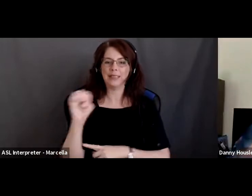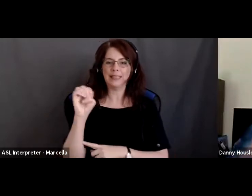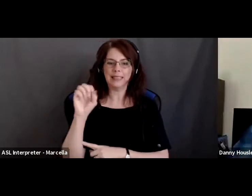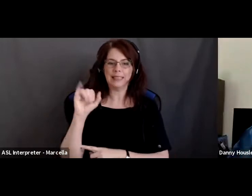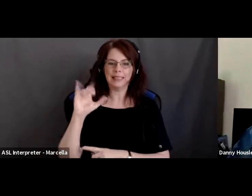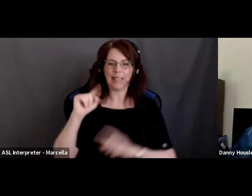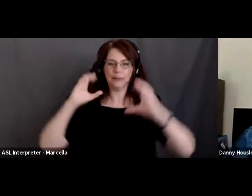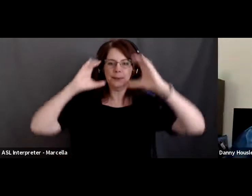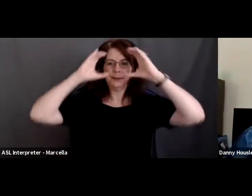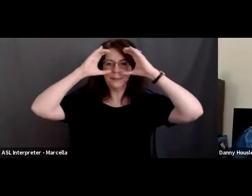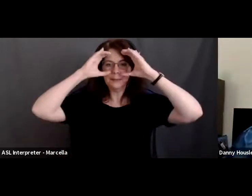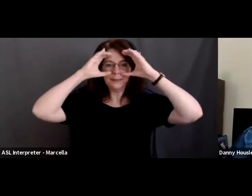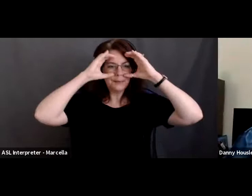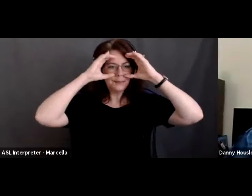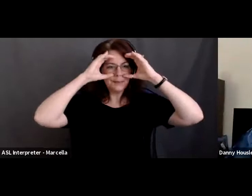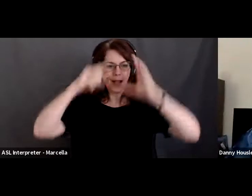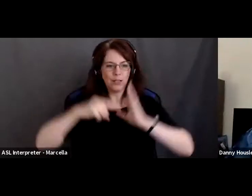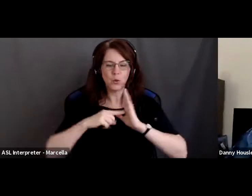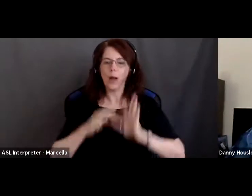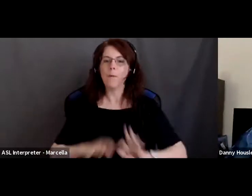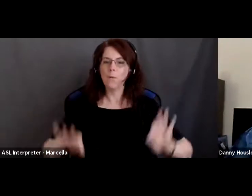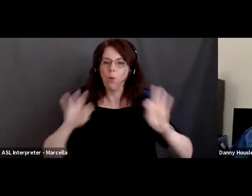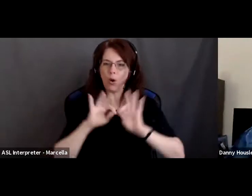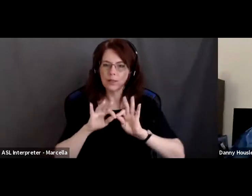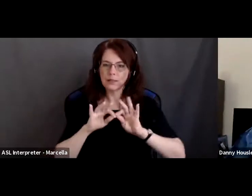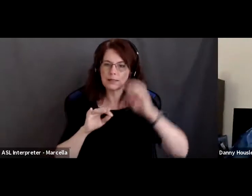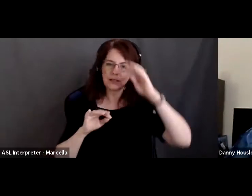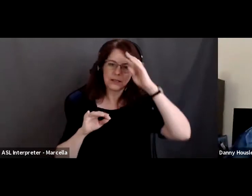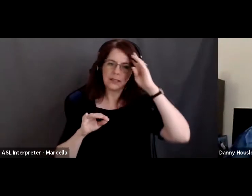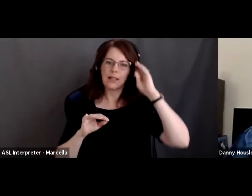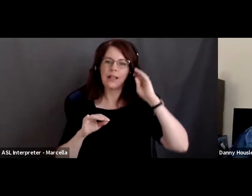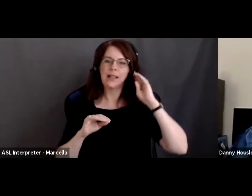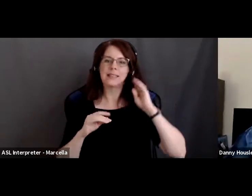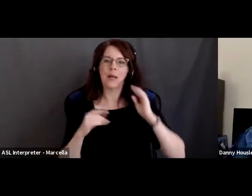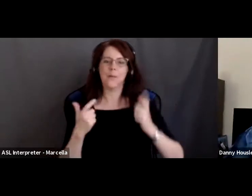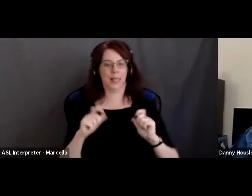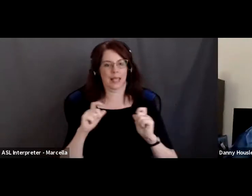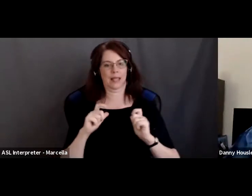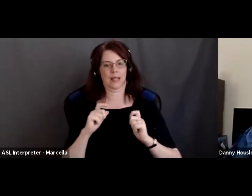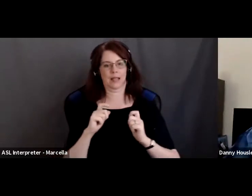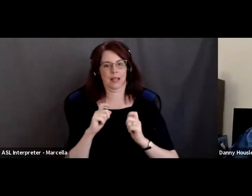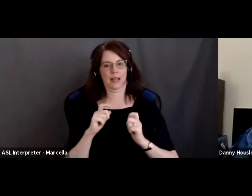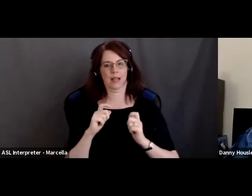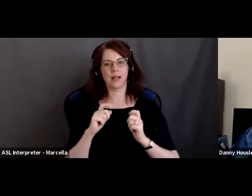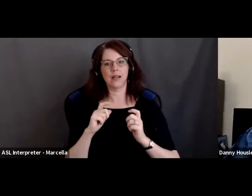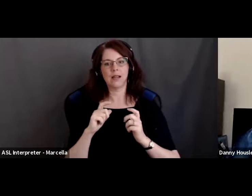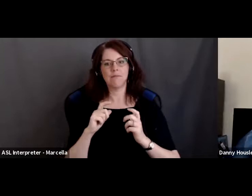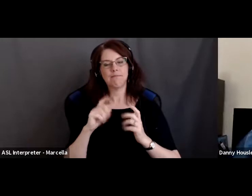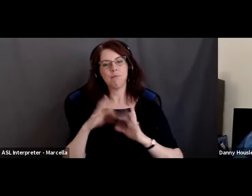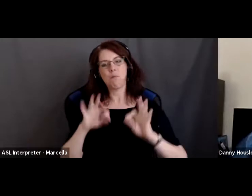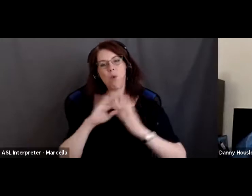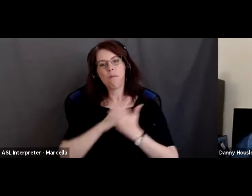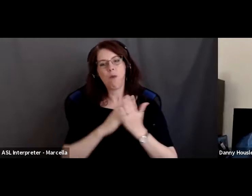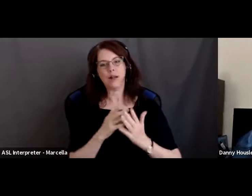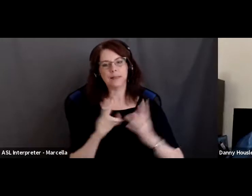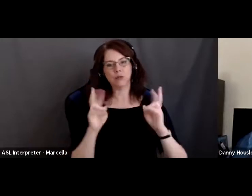image to show the importance of a big part of our mission is try before you buy. We want to make sure